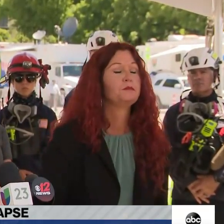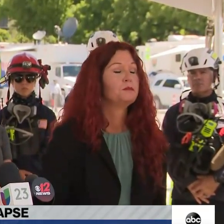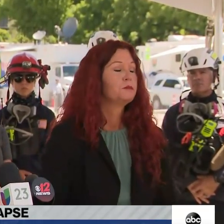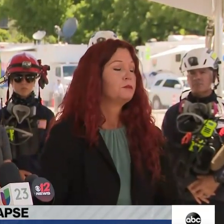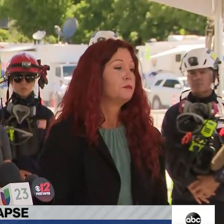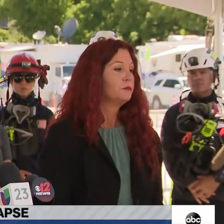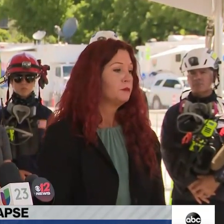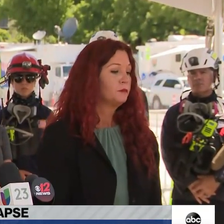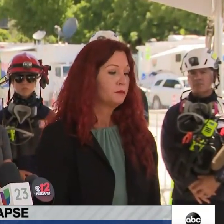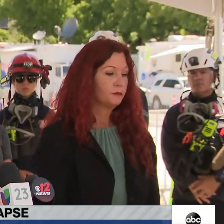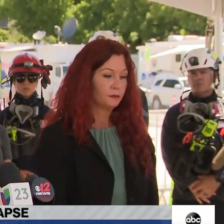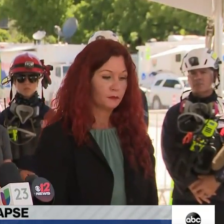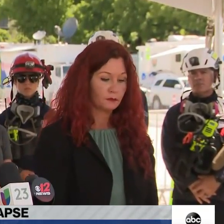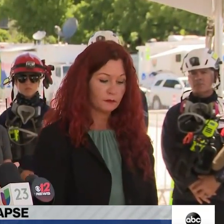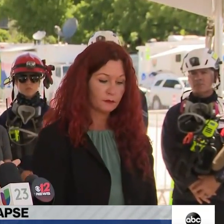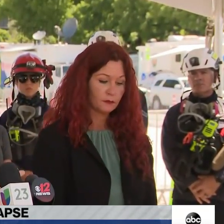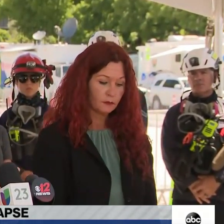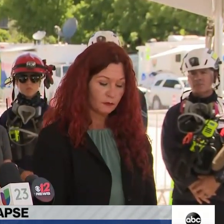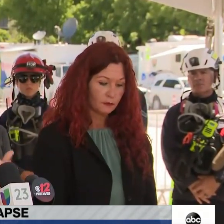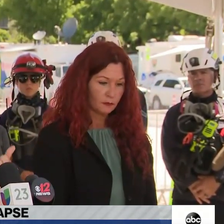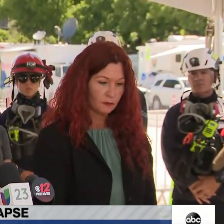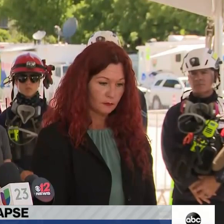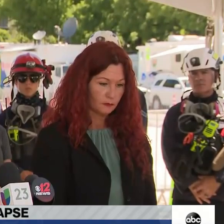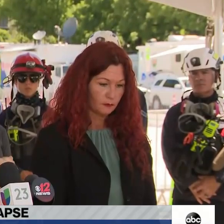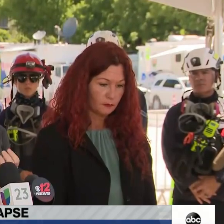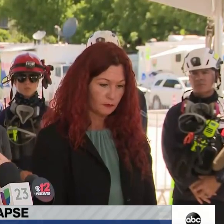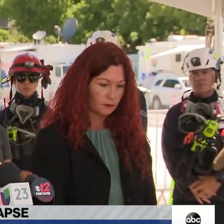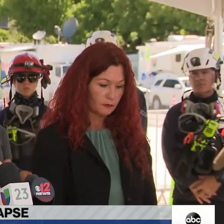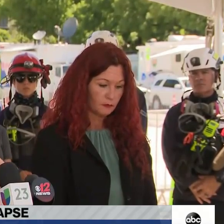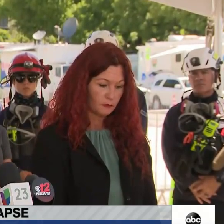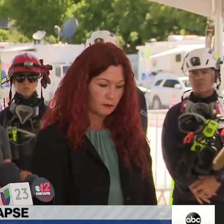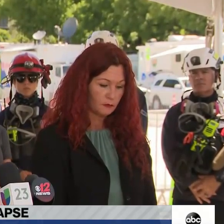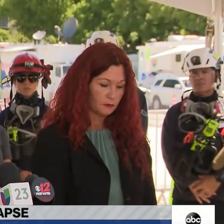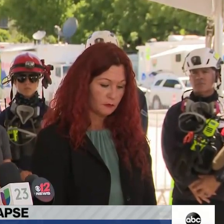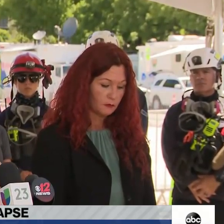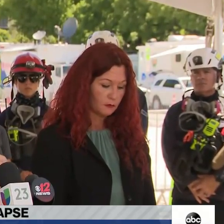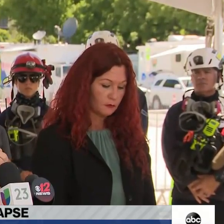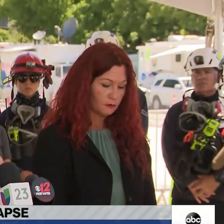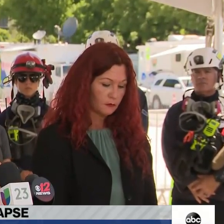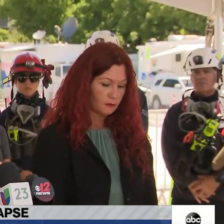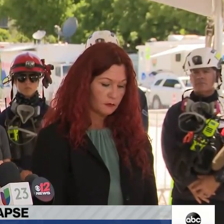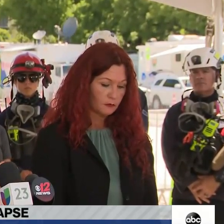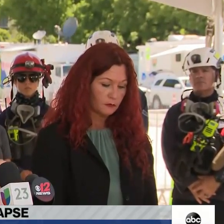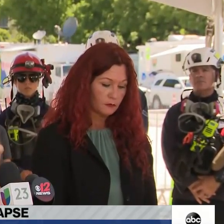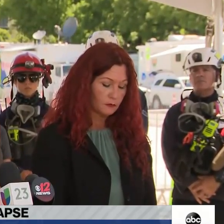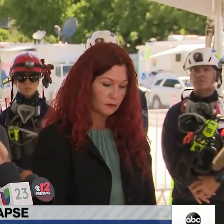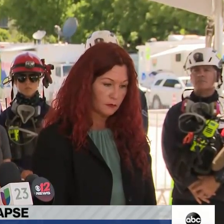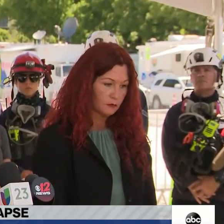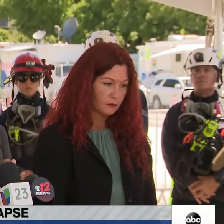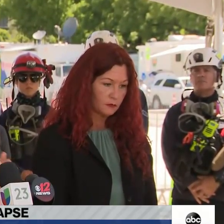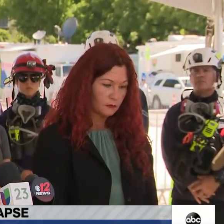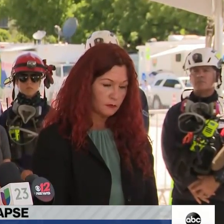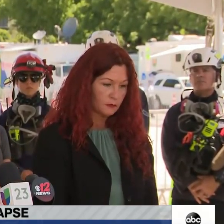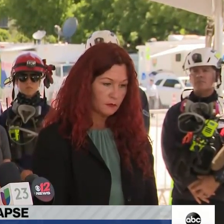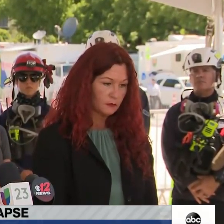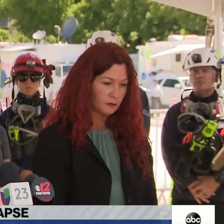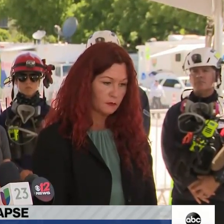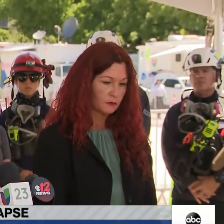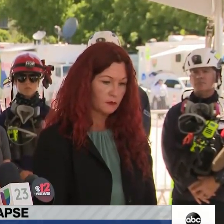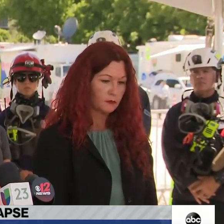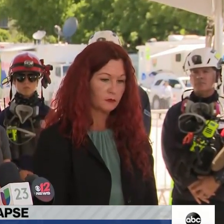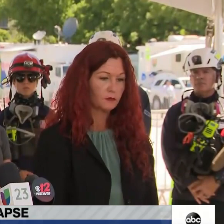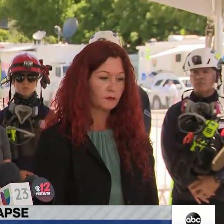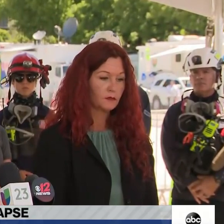cerca el progreso de la tormenta tropical Elsa. Buenas noticias que sí, fue degradado a tormenta tropical. Sin embargo, debemos